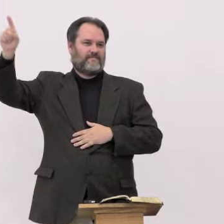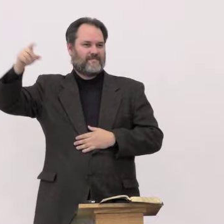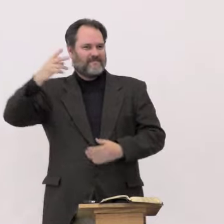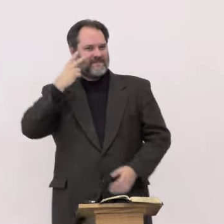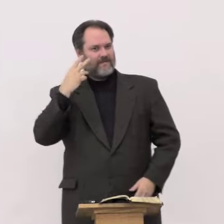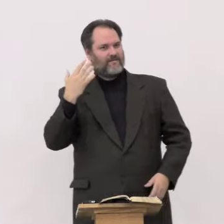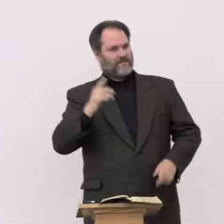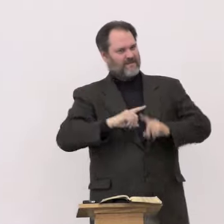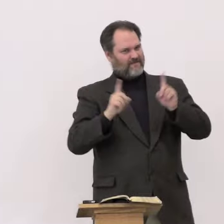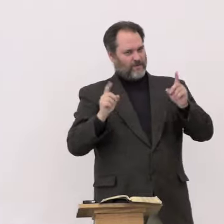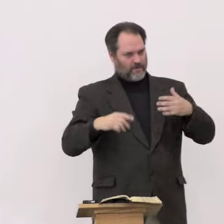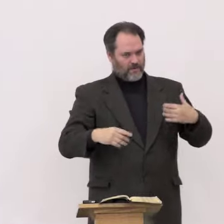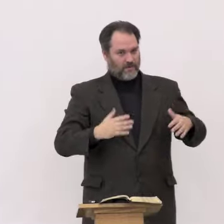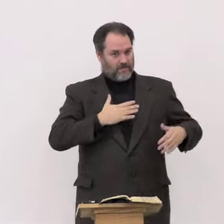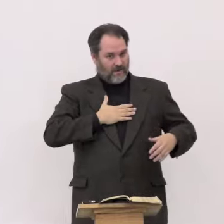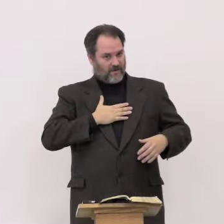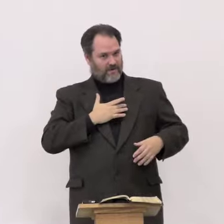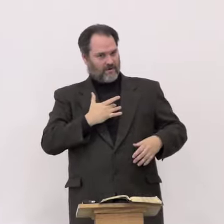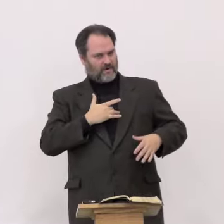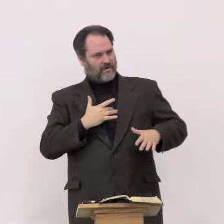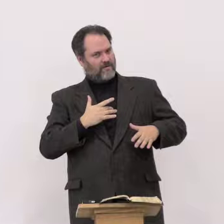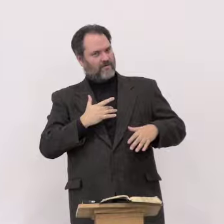do it.